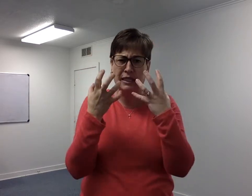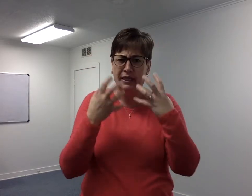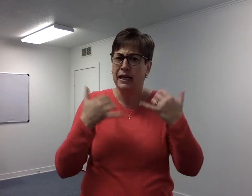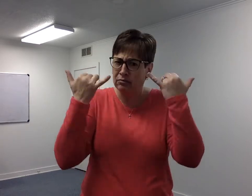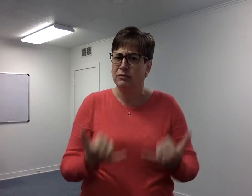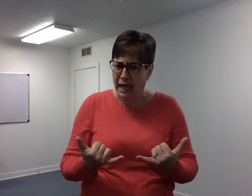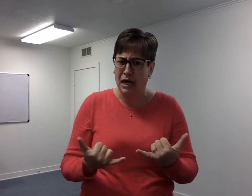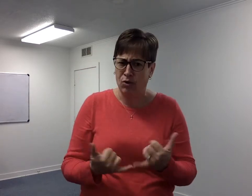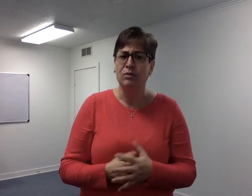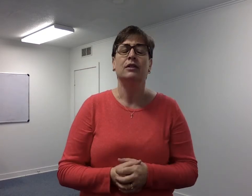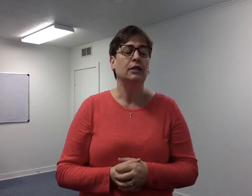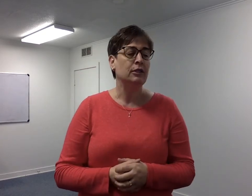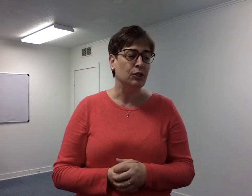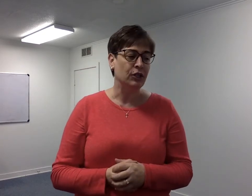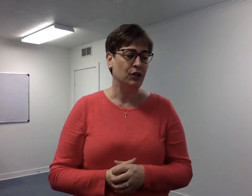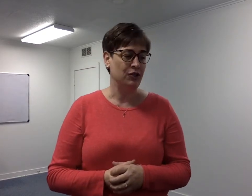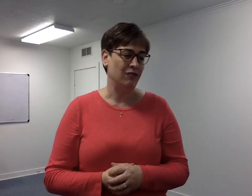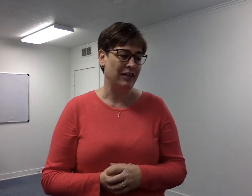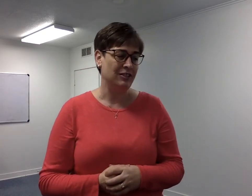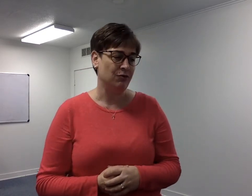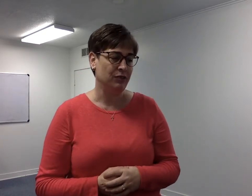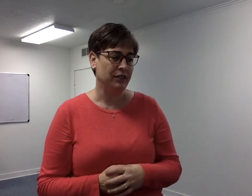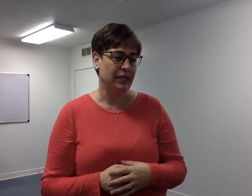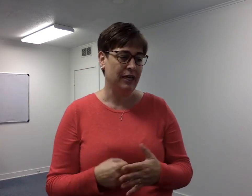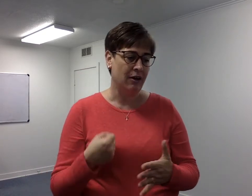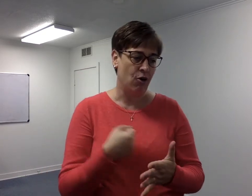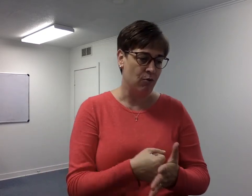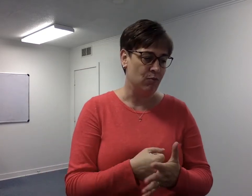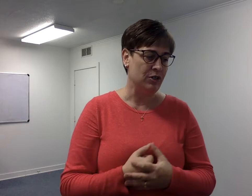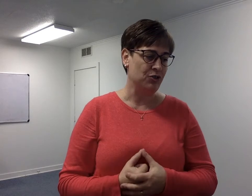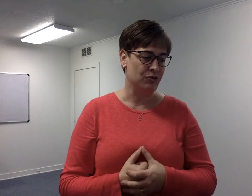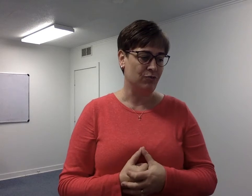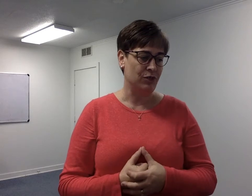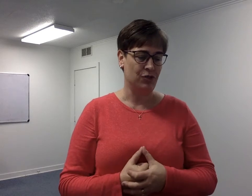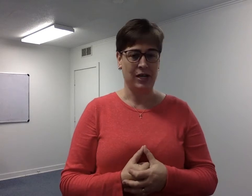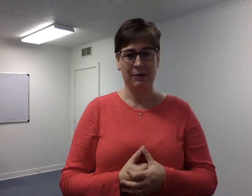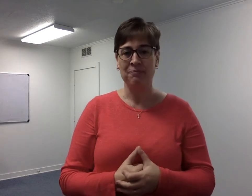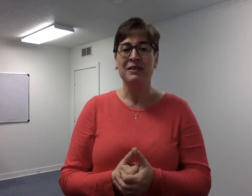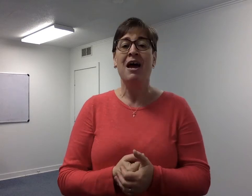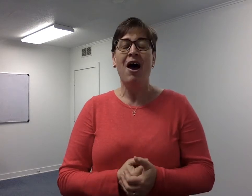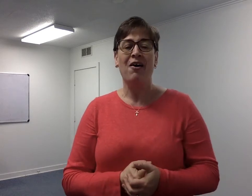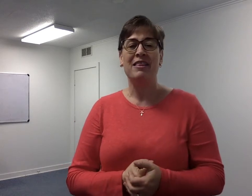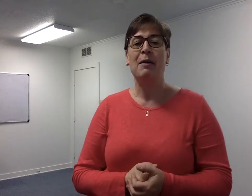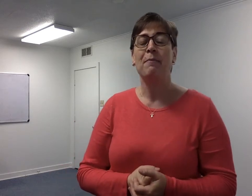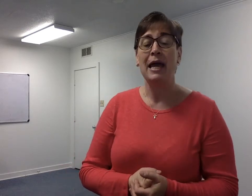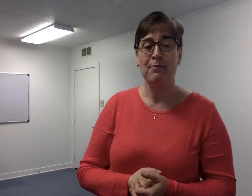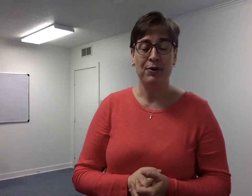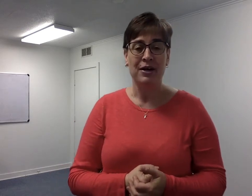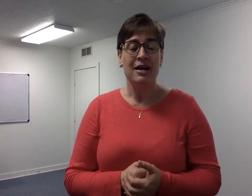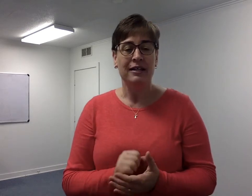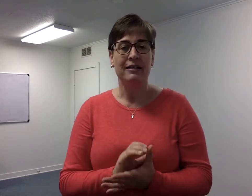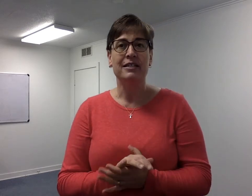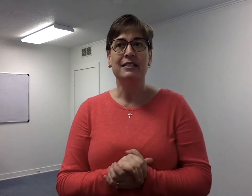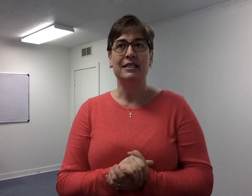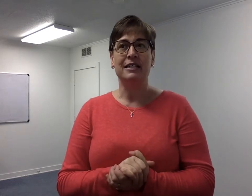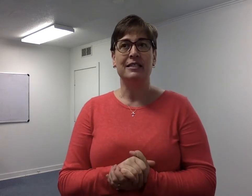that now look on your face to really hit home what you're saying. All right, then paper. Now this is not